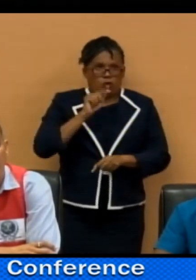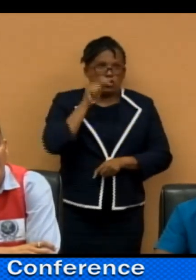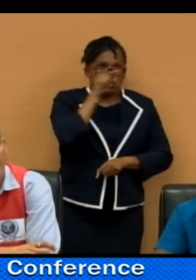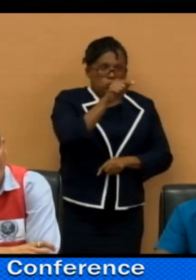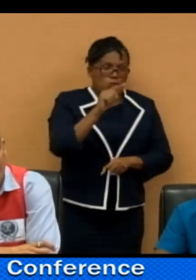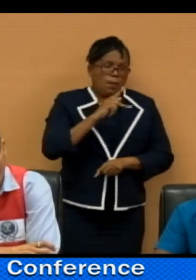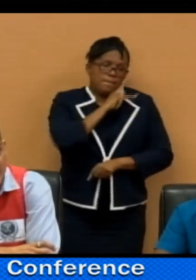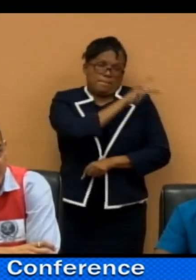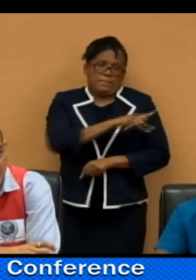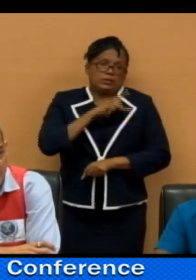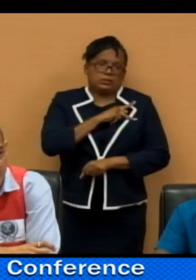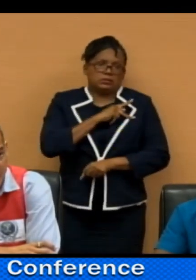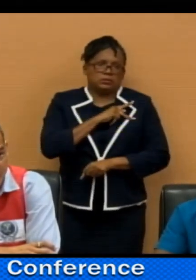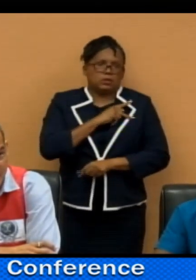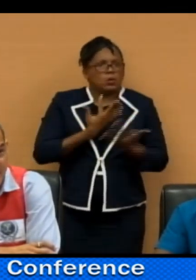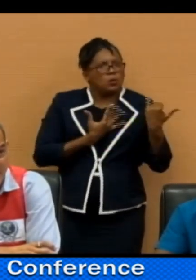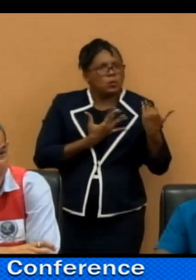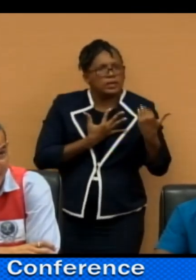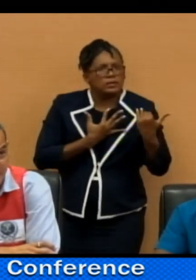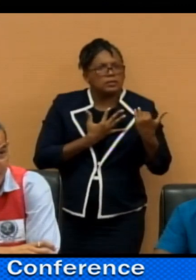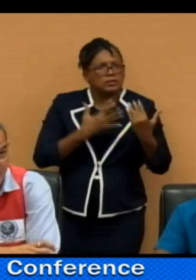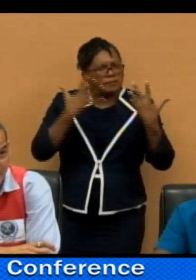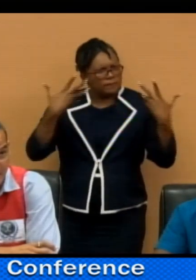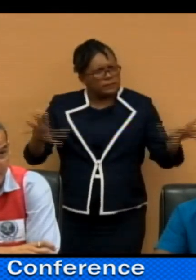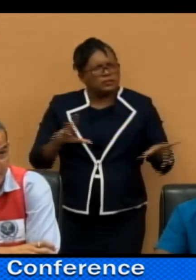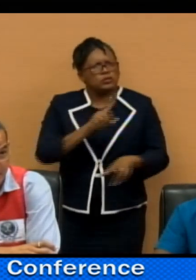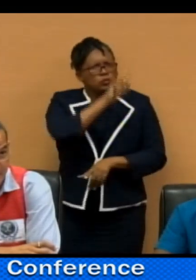but let me finish answering the question, Hamlet.